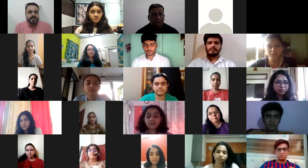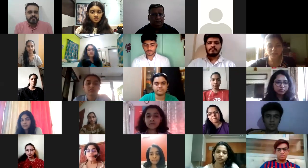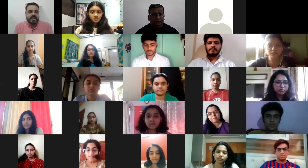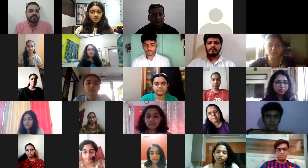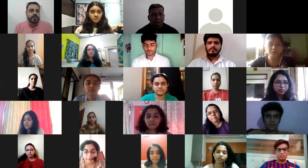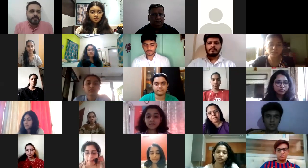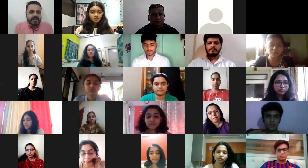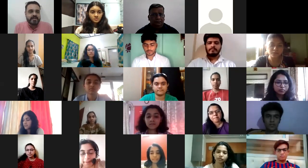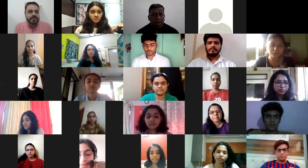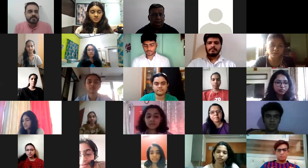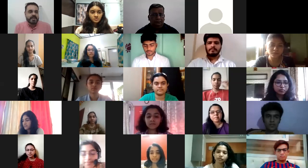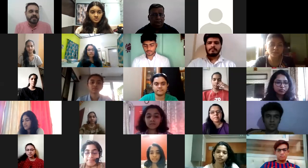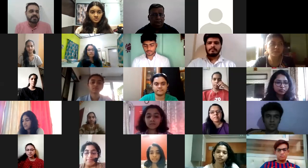the environment that that makes us feel